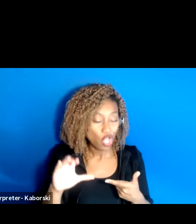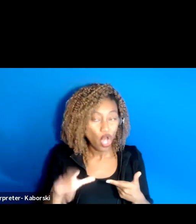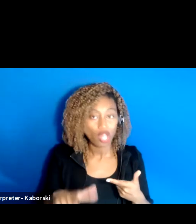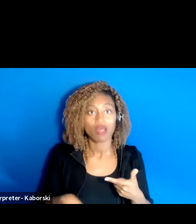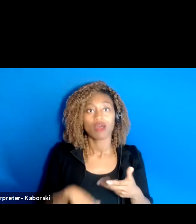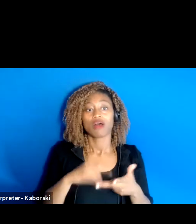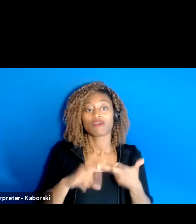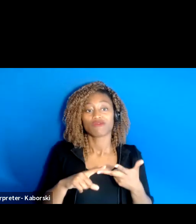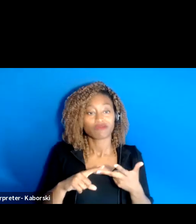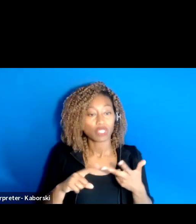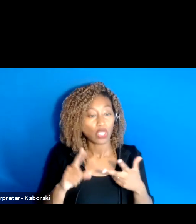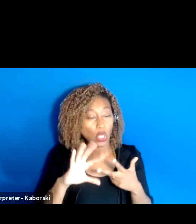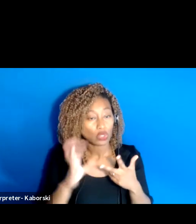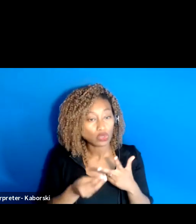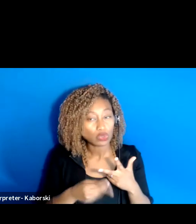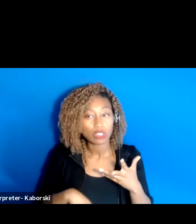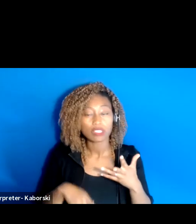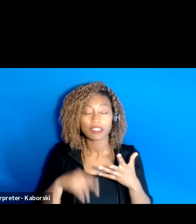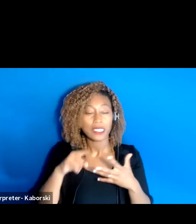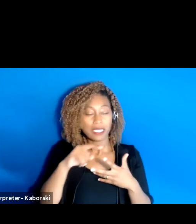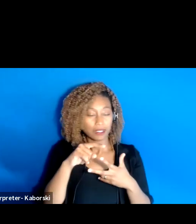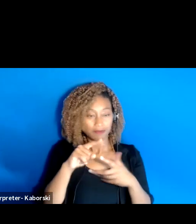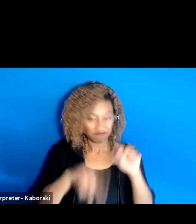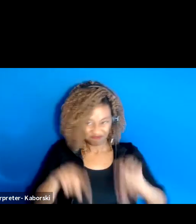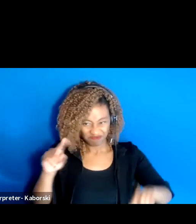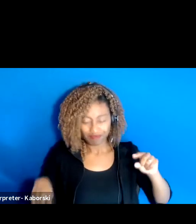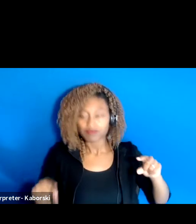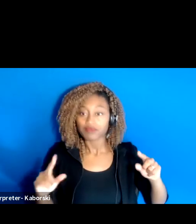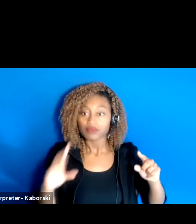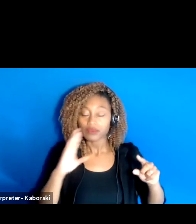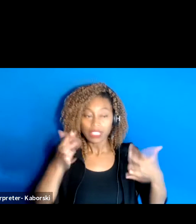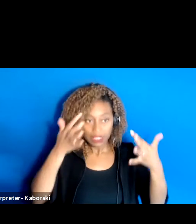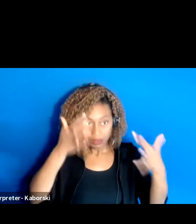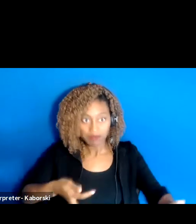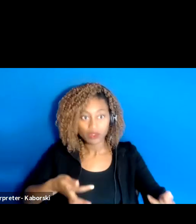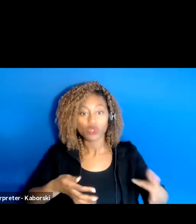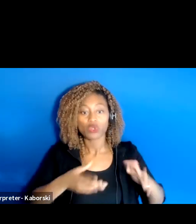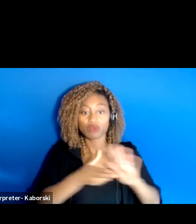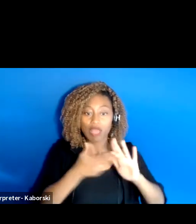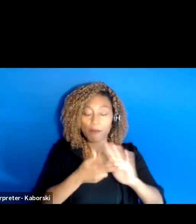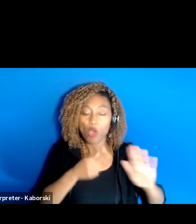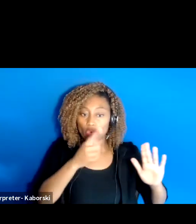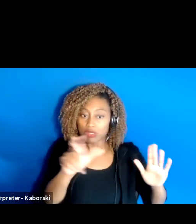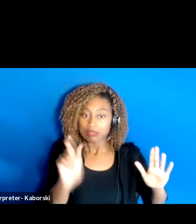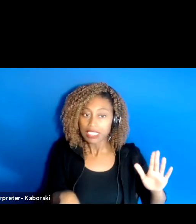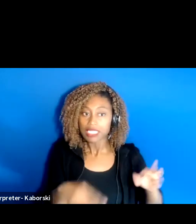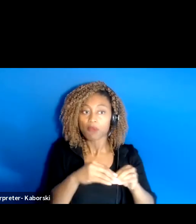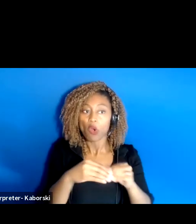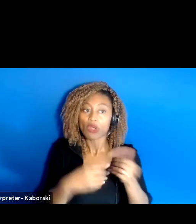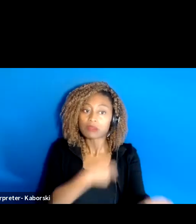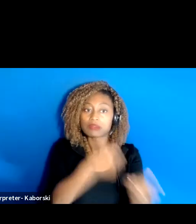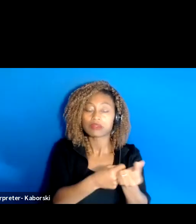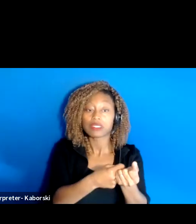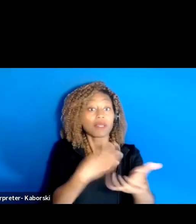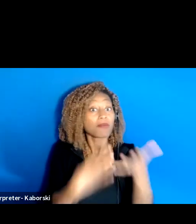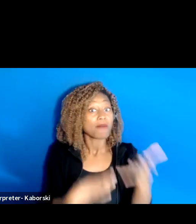various cultures that the state needs to do further outreach. There might be an